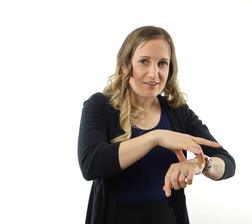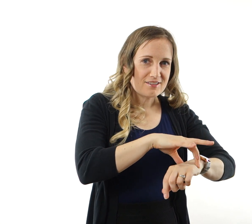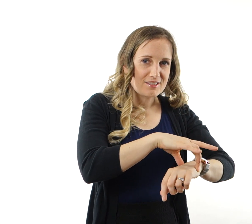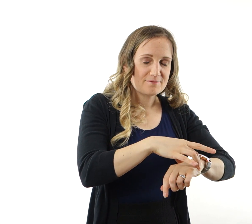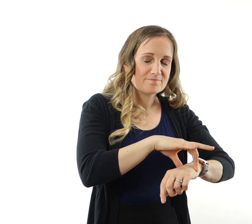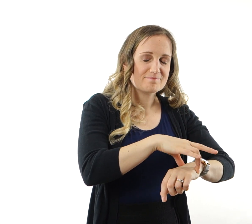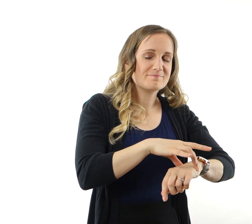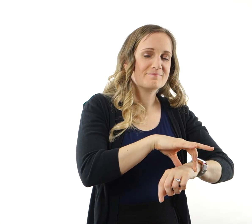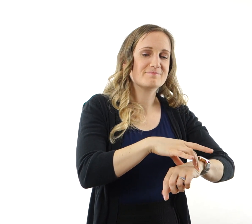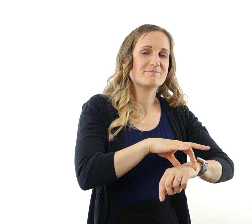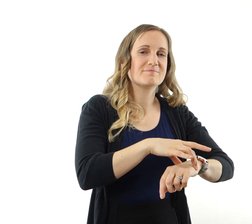Earth,